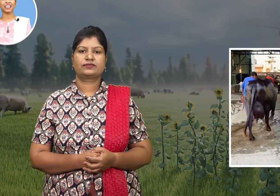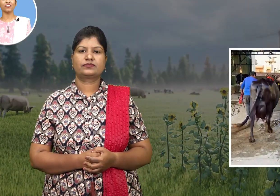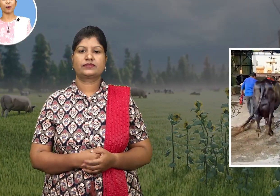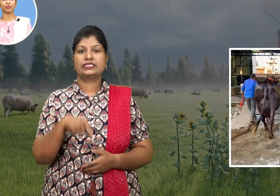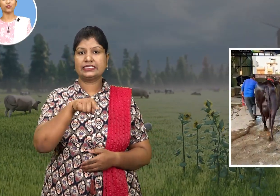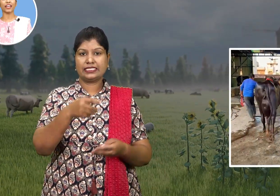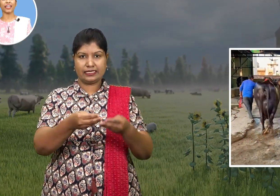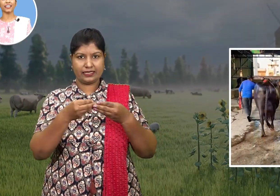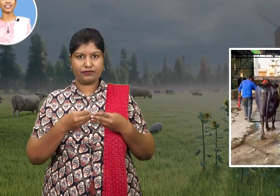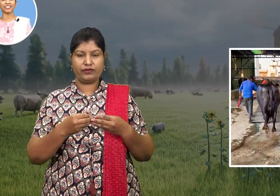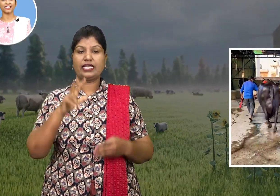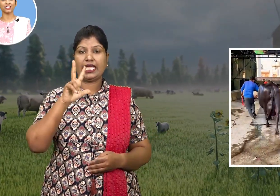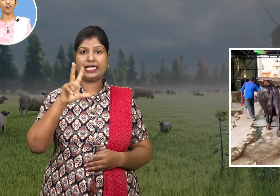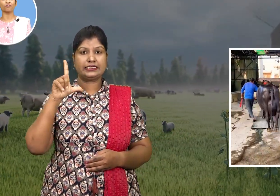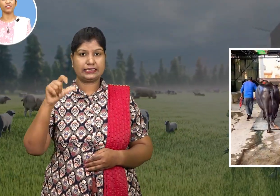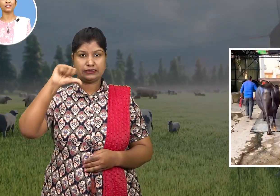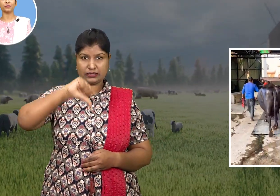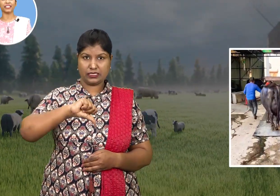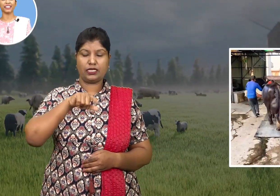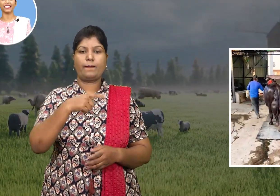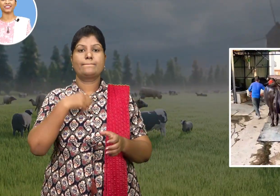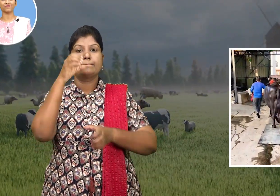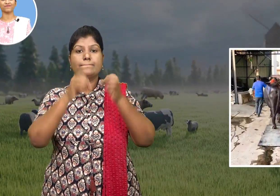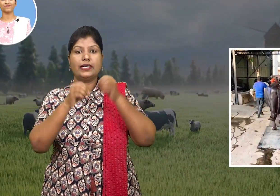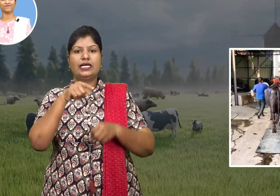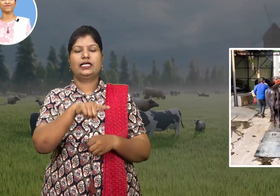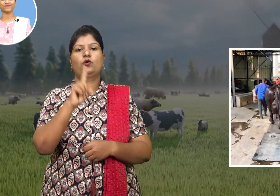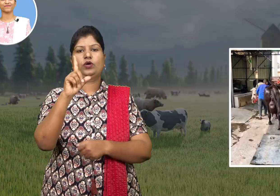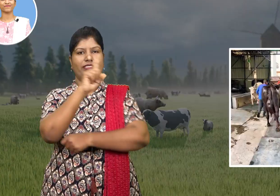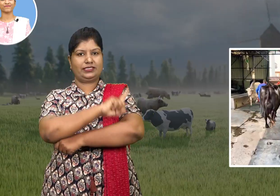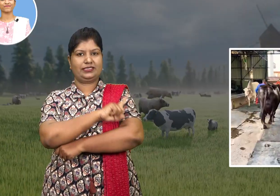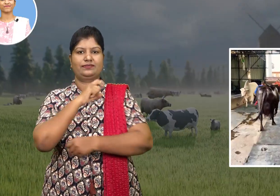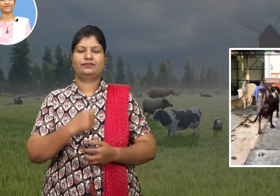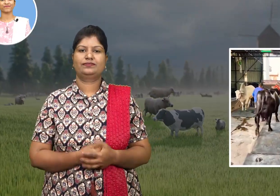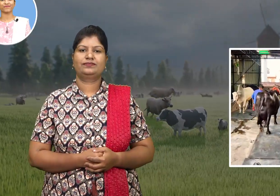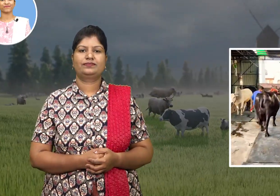They give up to 8 liters of milk per day.